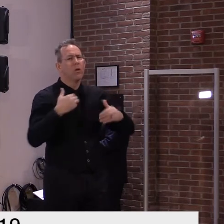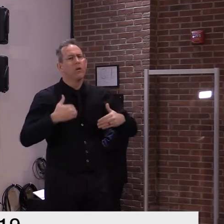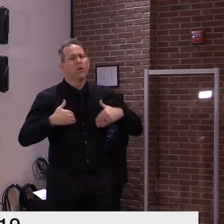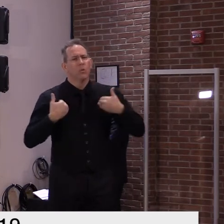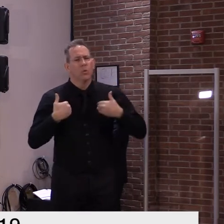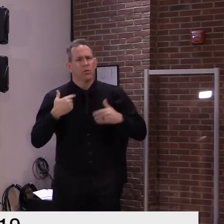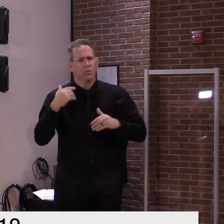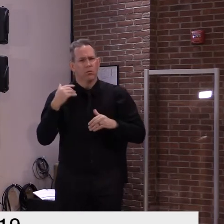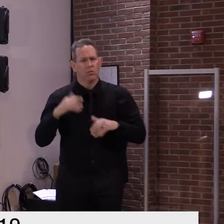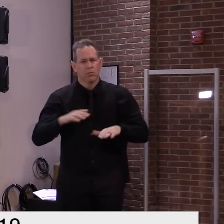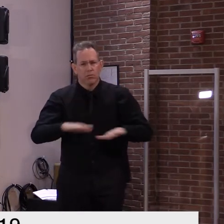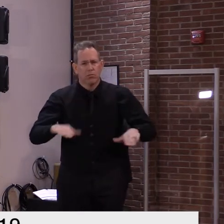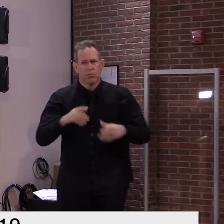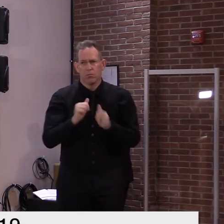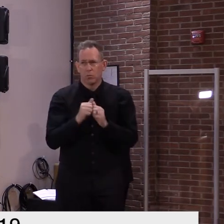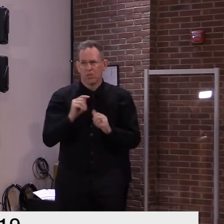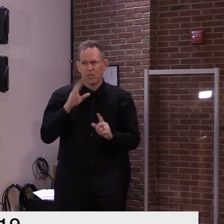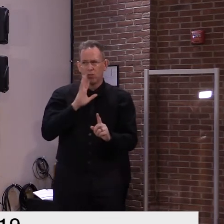Mike, the Islander.